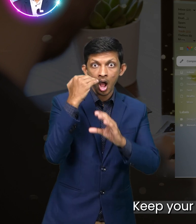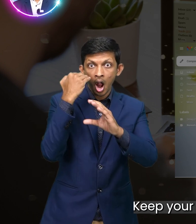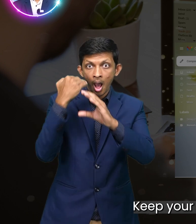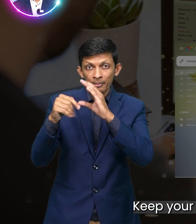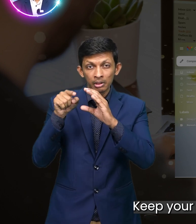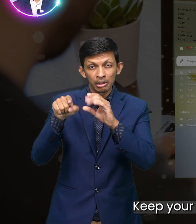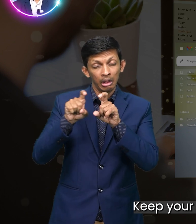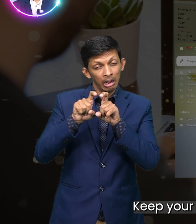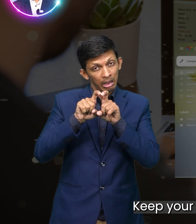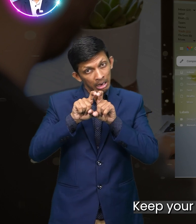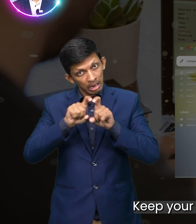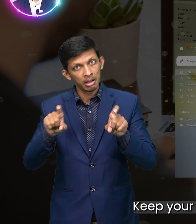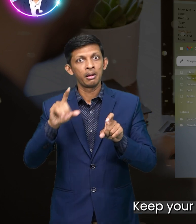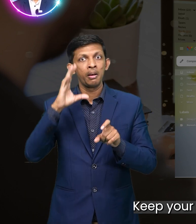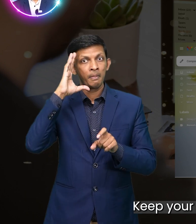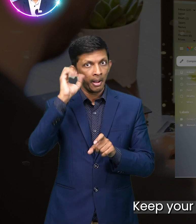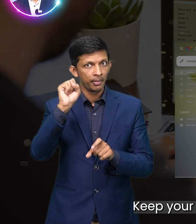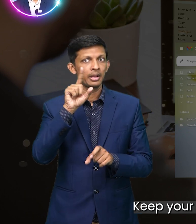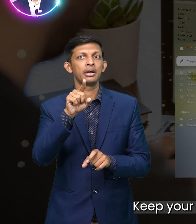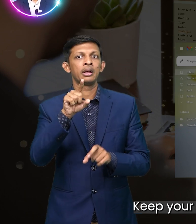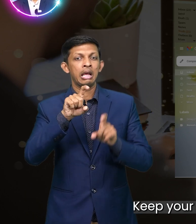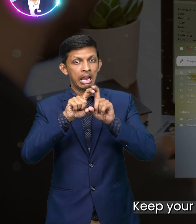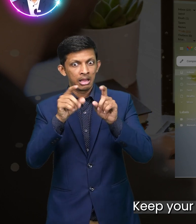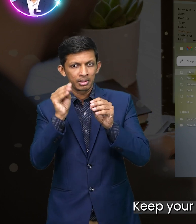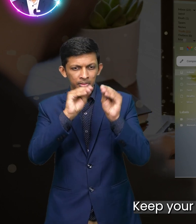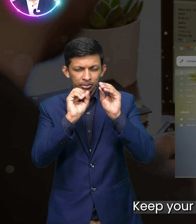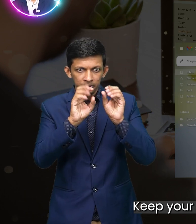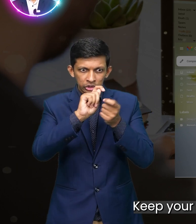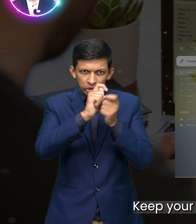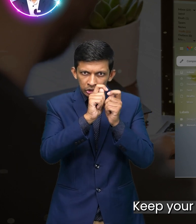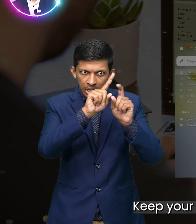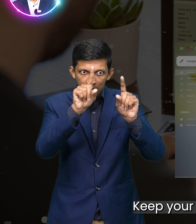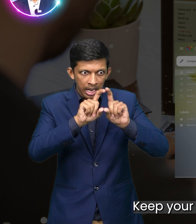Keep your email clear and concise.